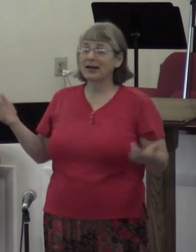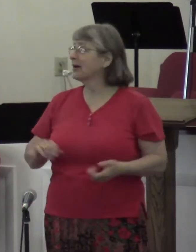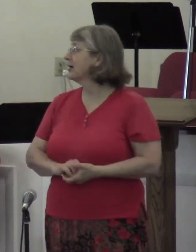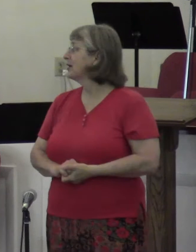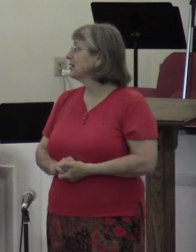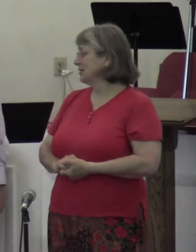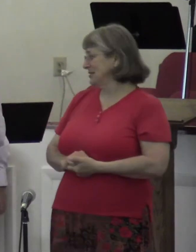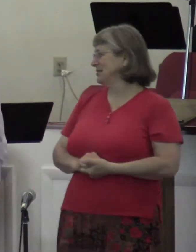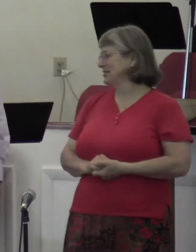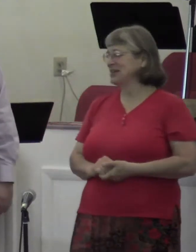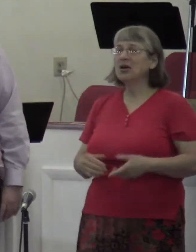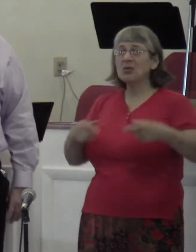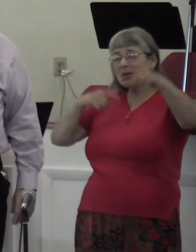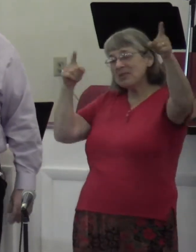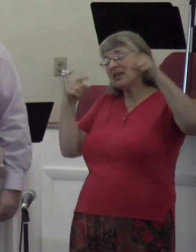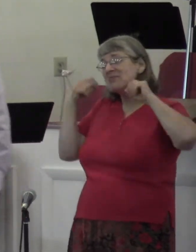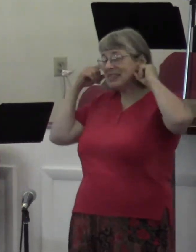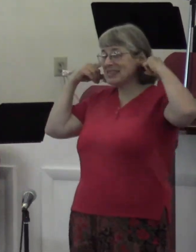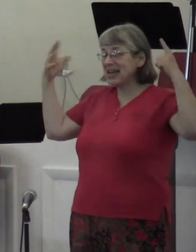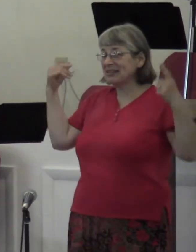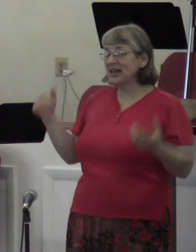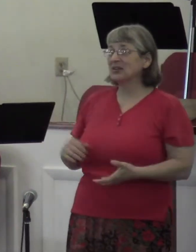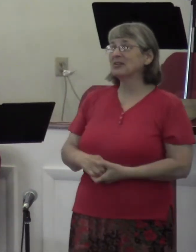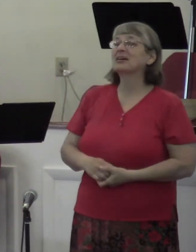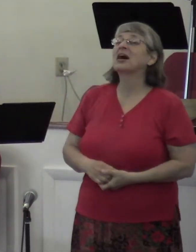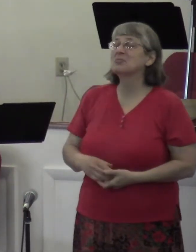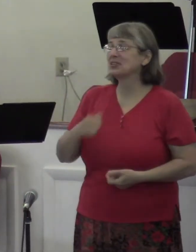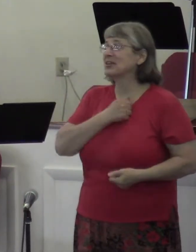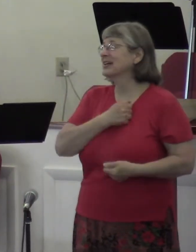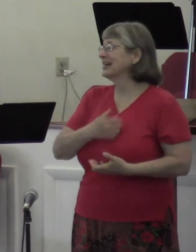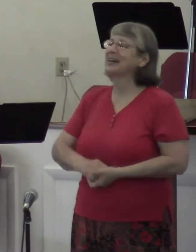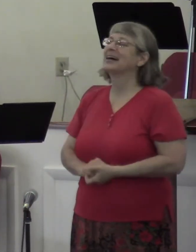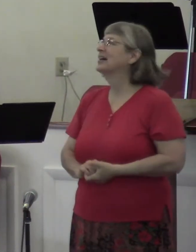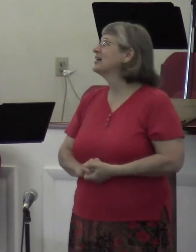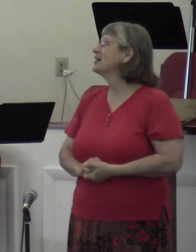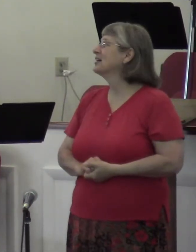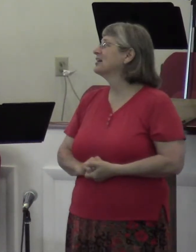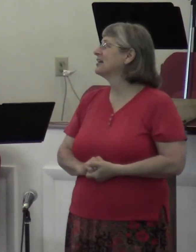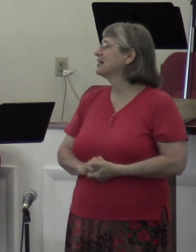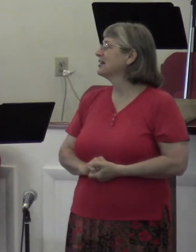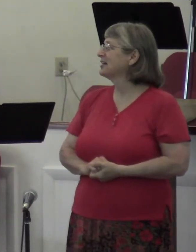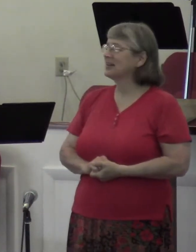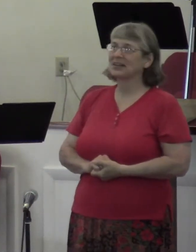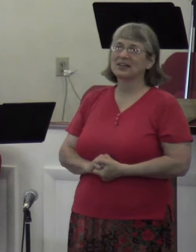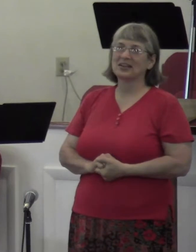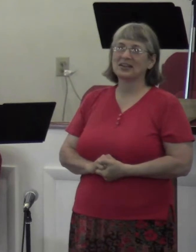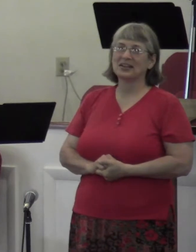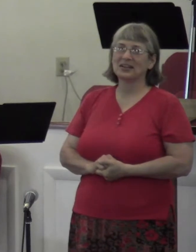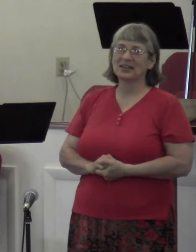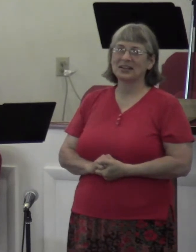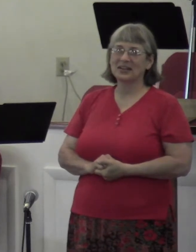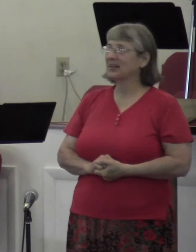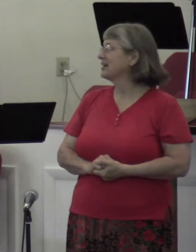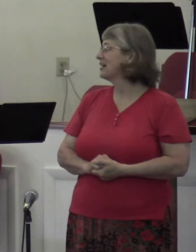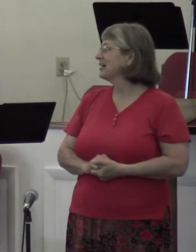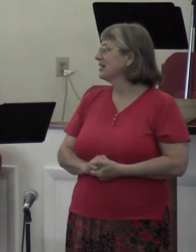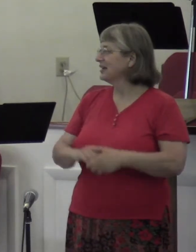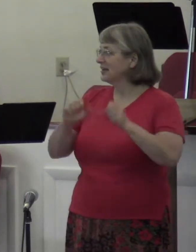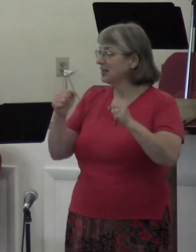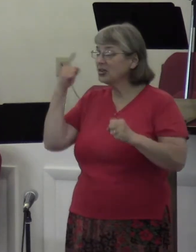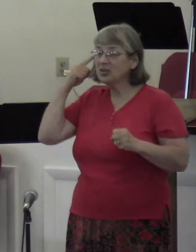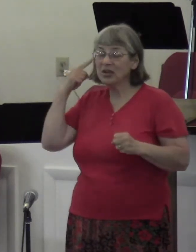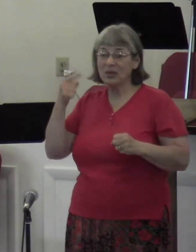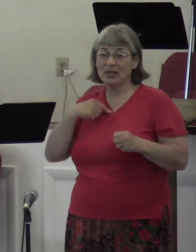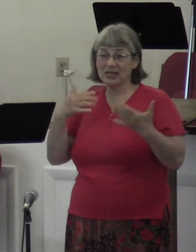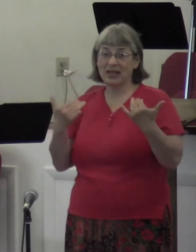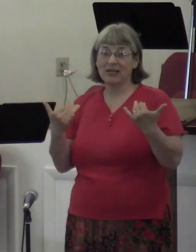Should I stand closer? Or maybe they can make it sound louder. I'm sorry. Is it, do I need to adjust where this is? Can you hear me now?